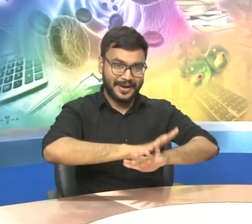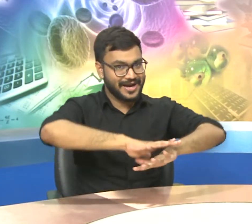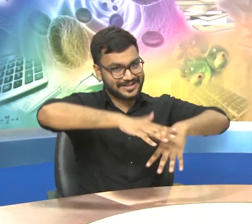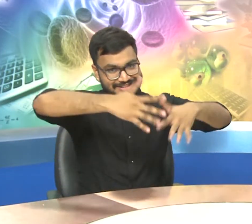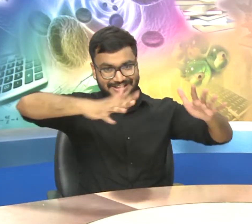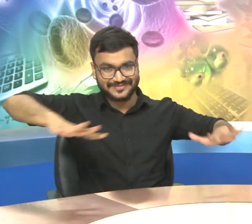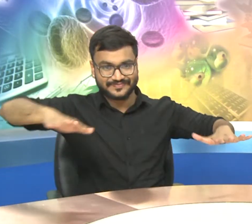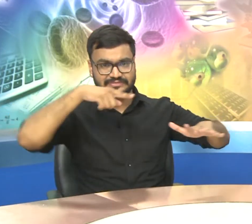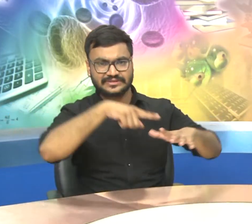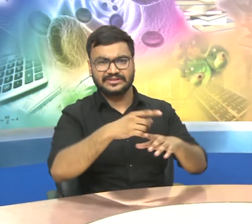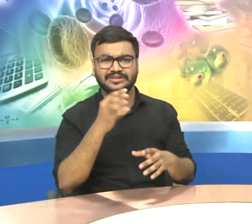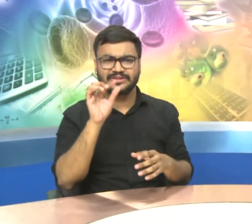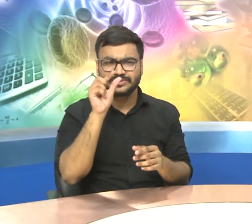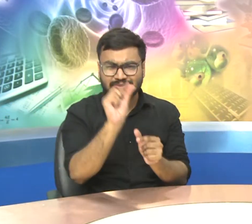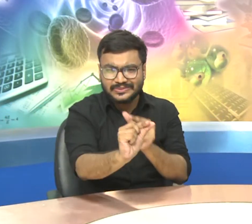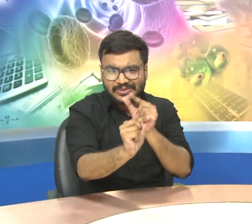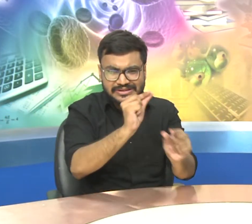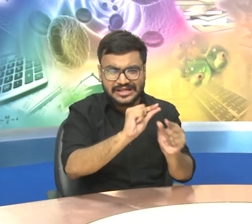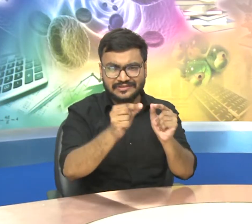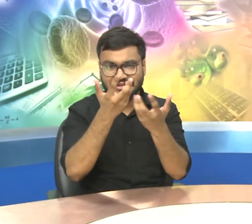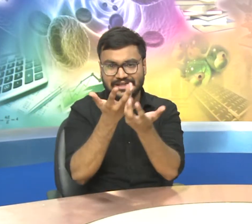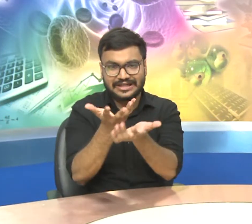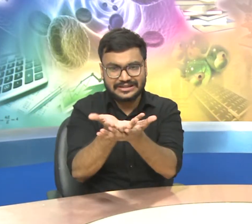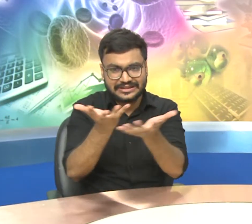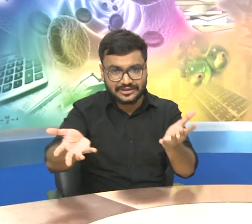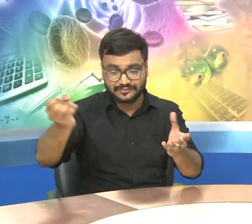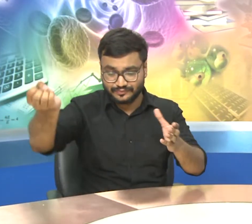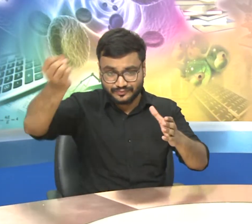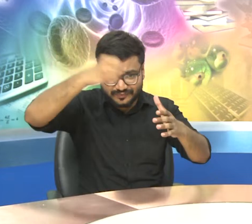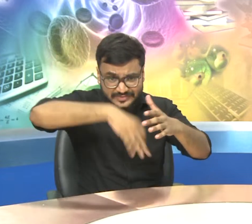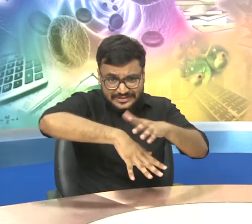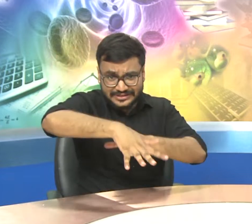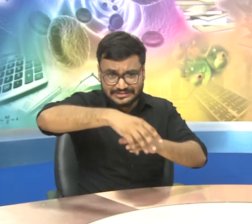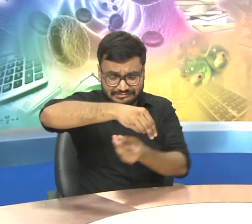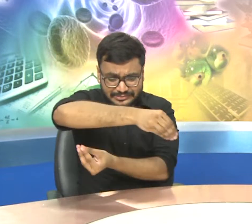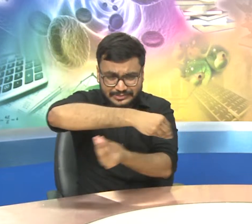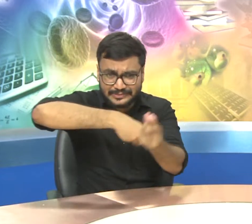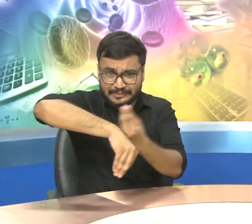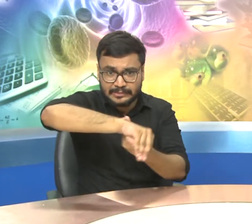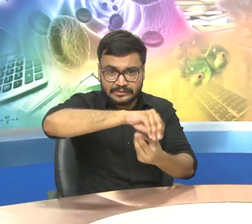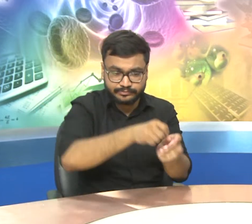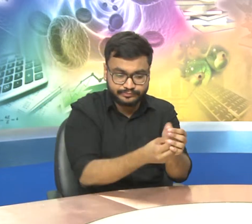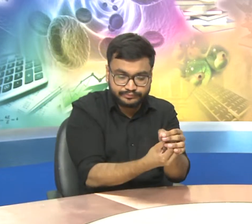vegetation. These plants remain completely underwater.